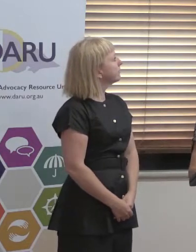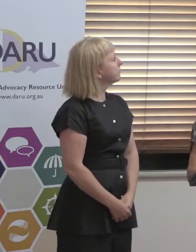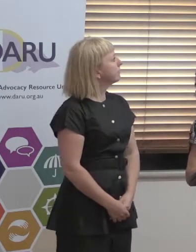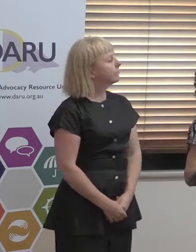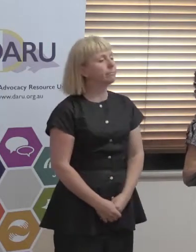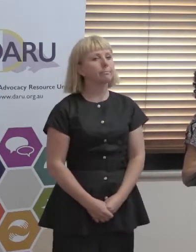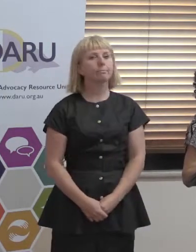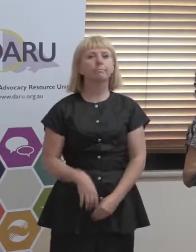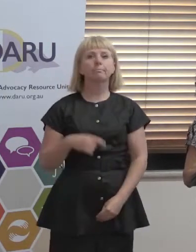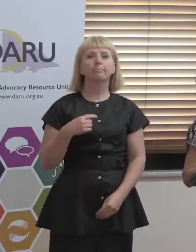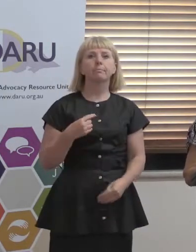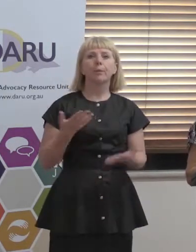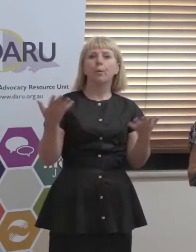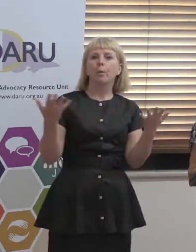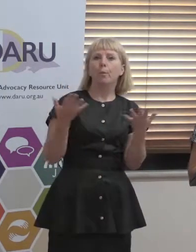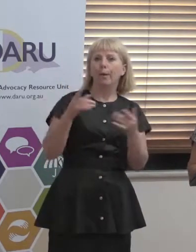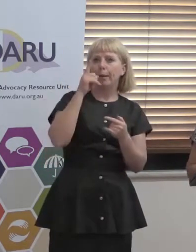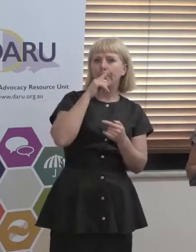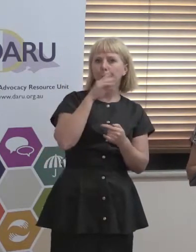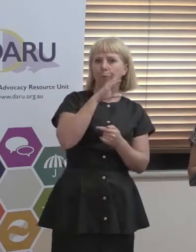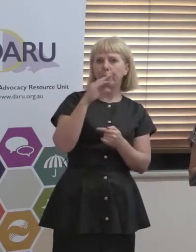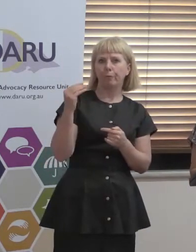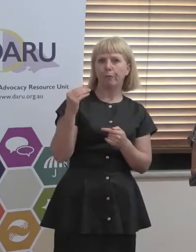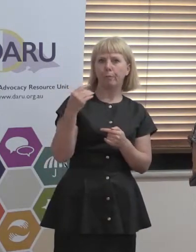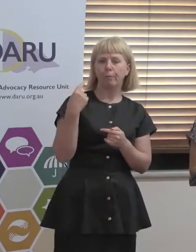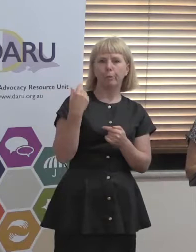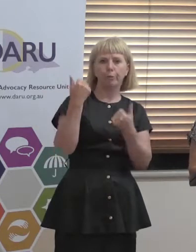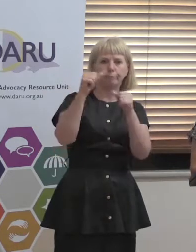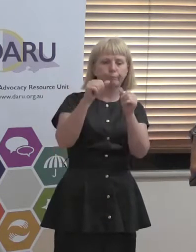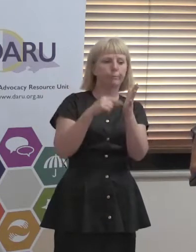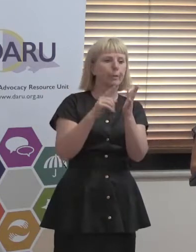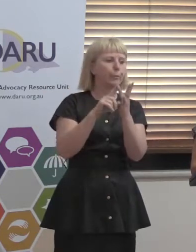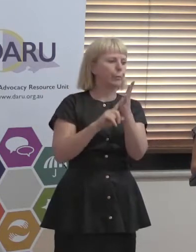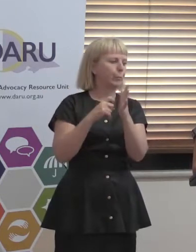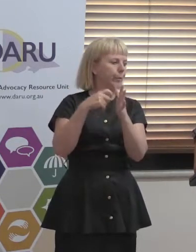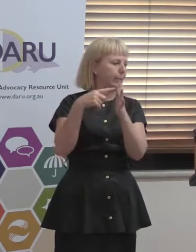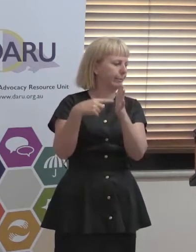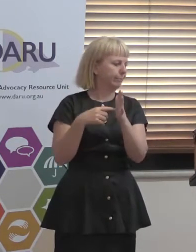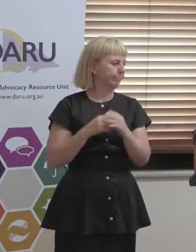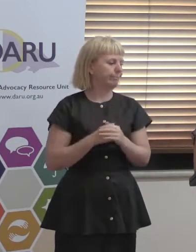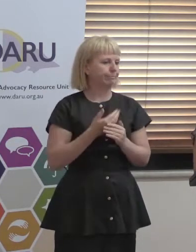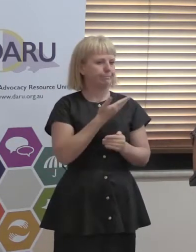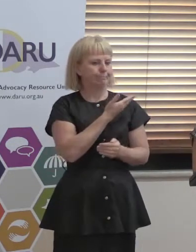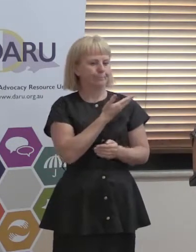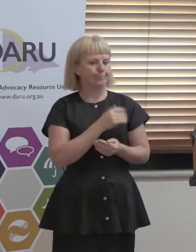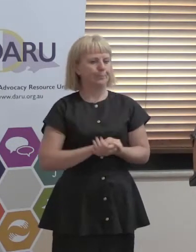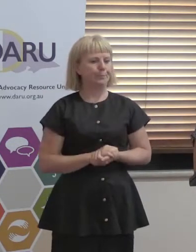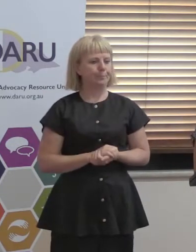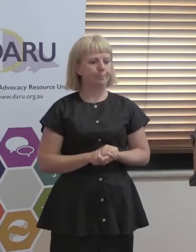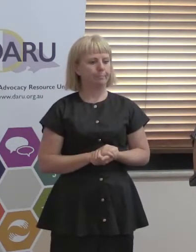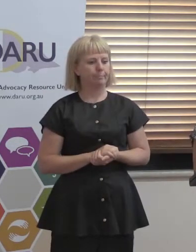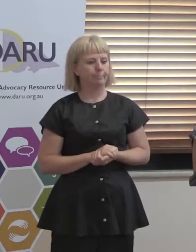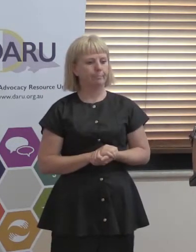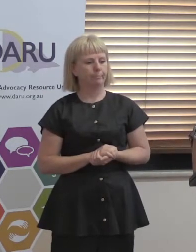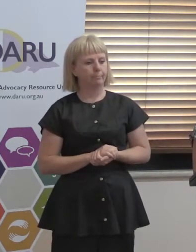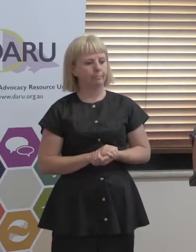state usage and different countries. We're obviously hoping to see the usage across the